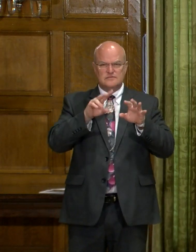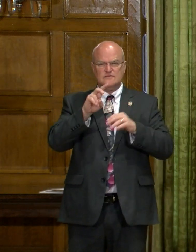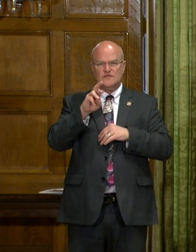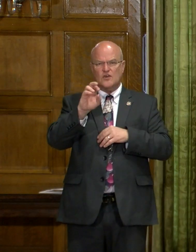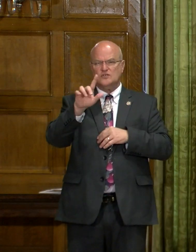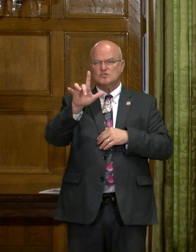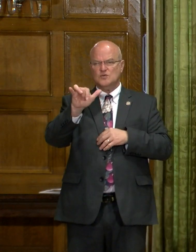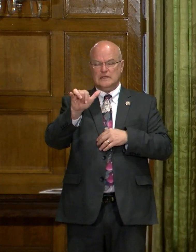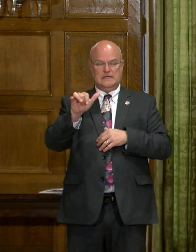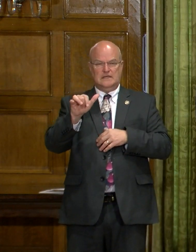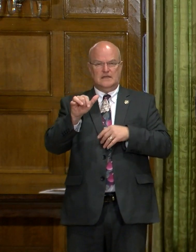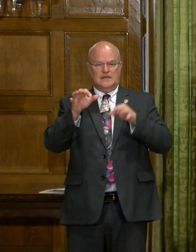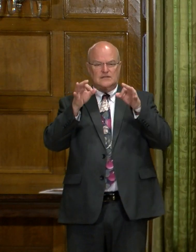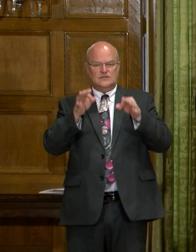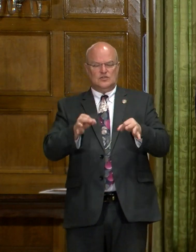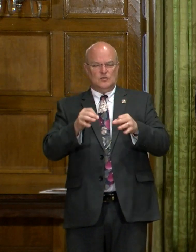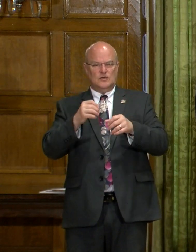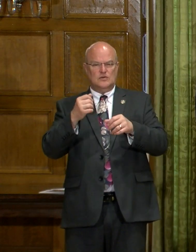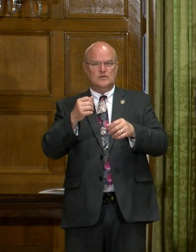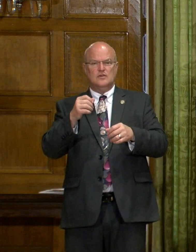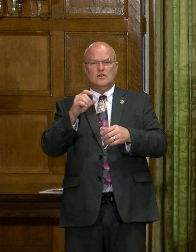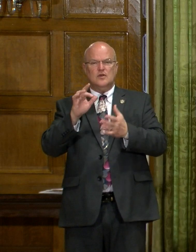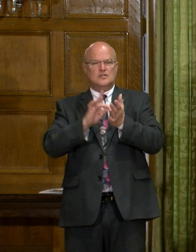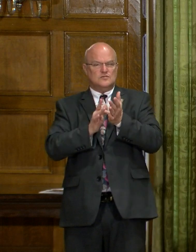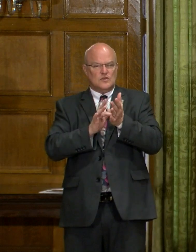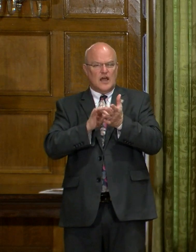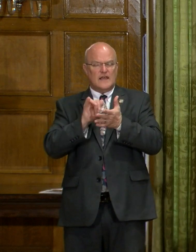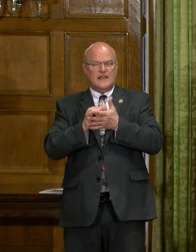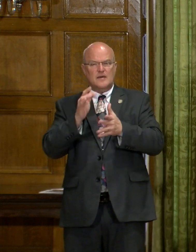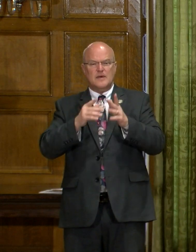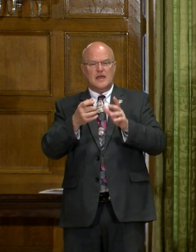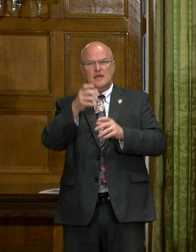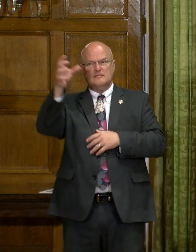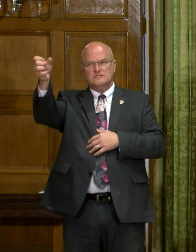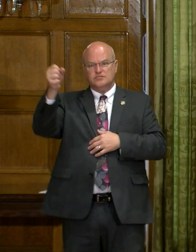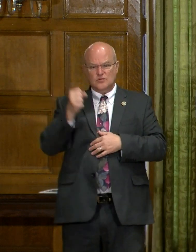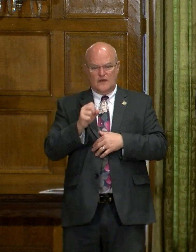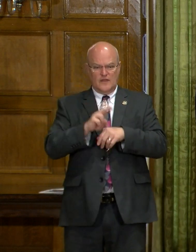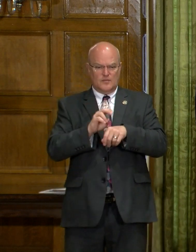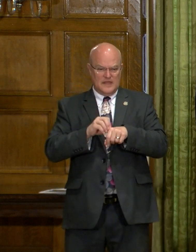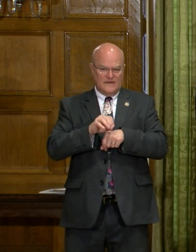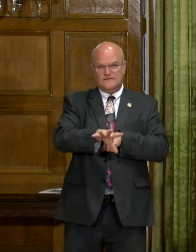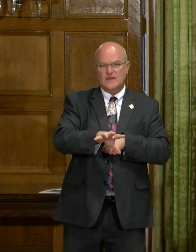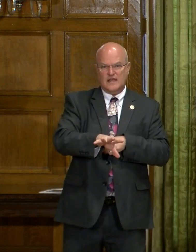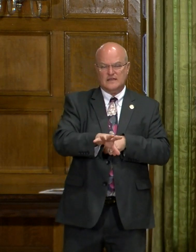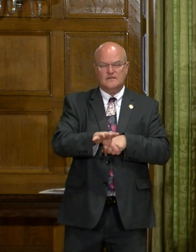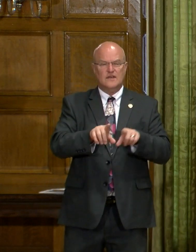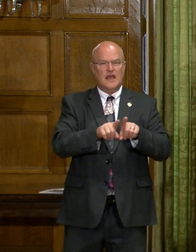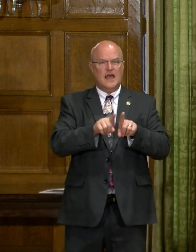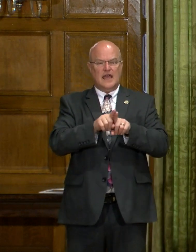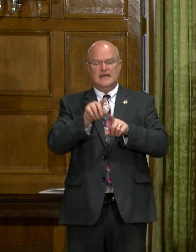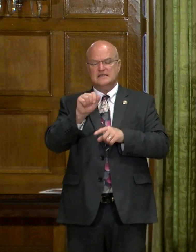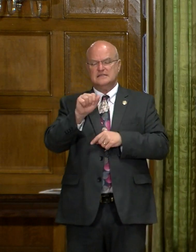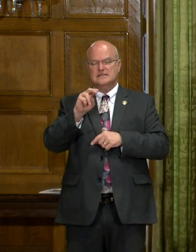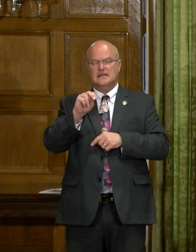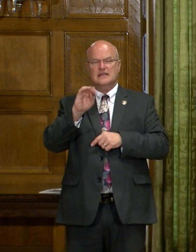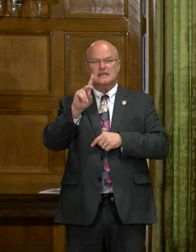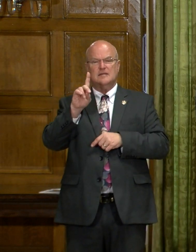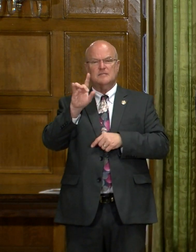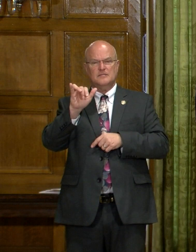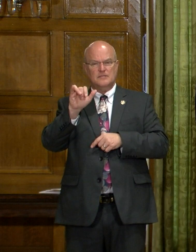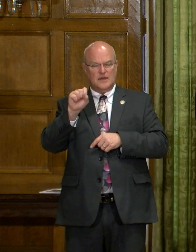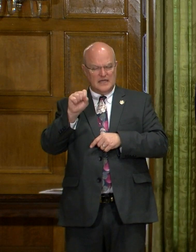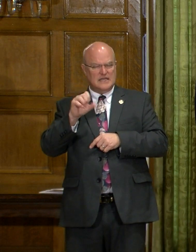to determine drugs that we might be able to pull off the shelf that will be effective as antivirals in the treatment